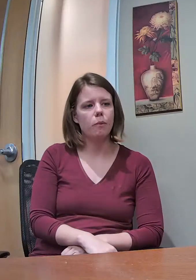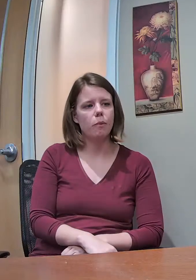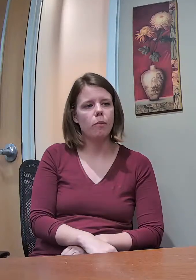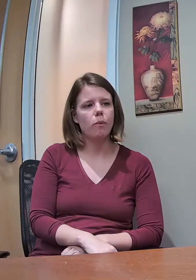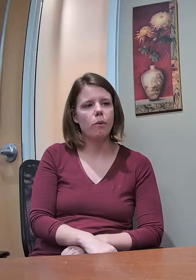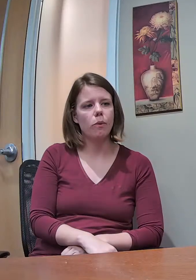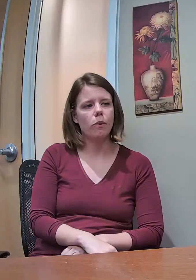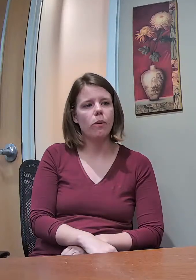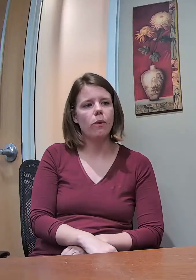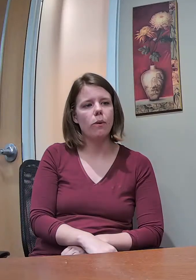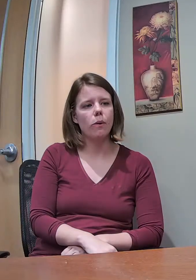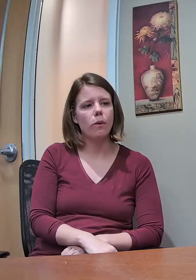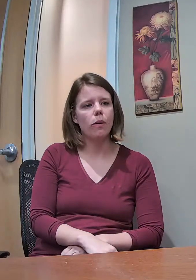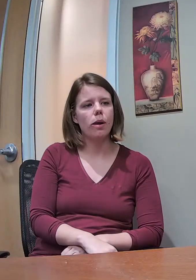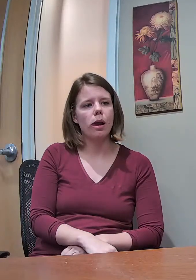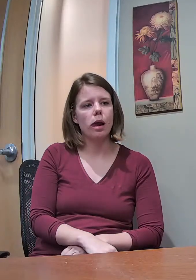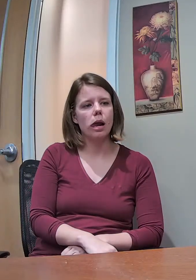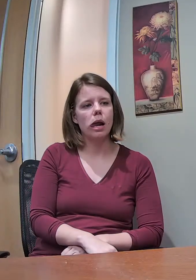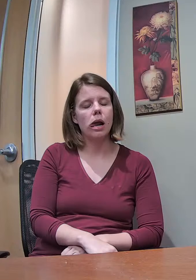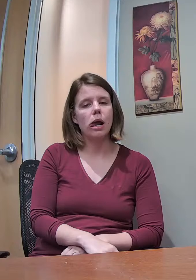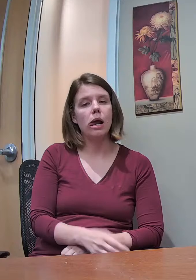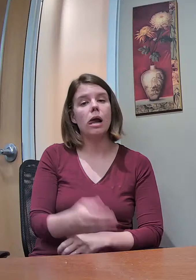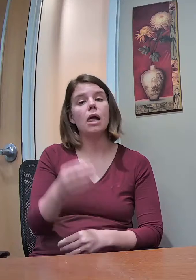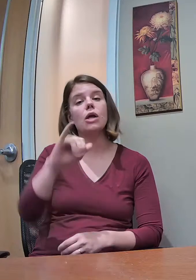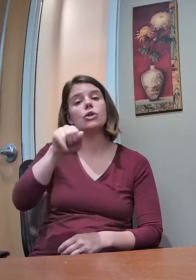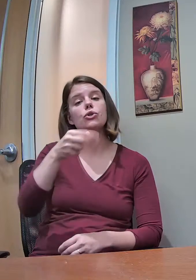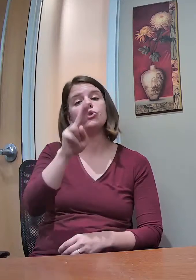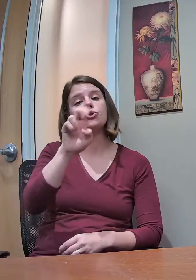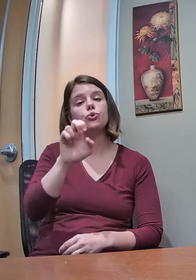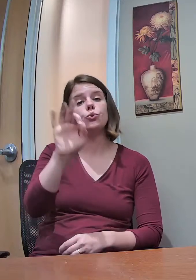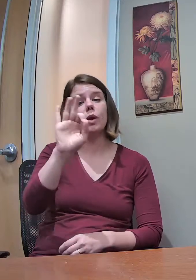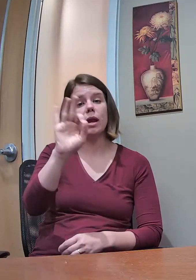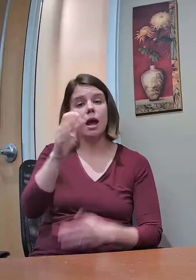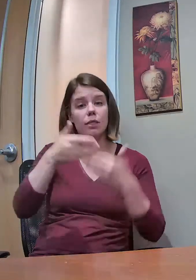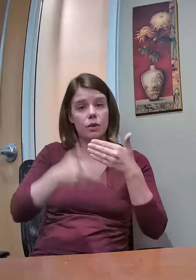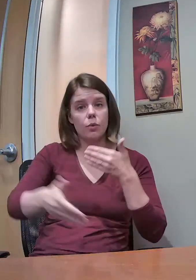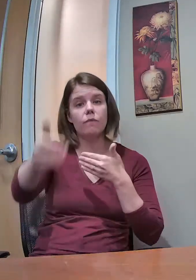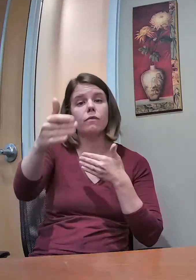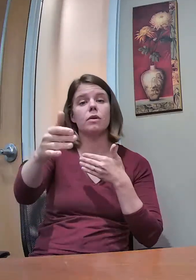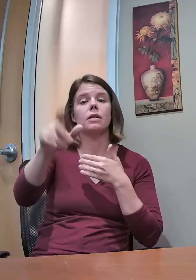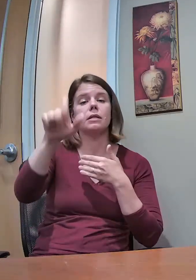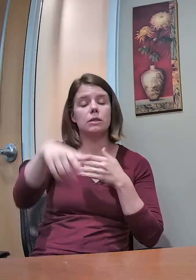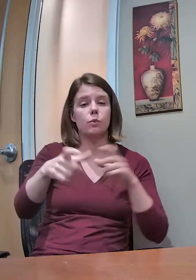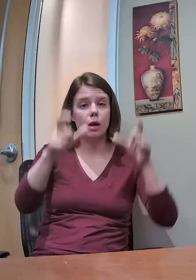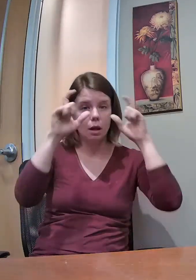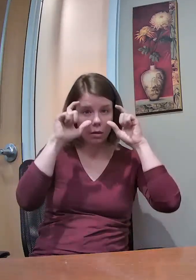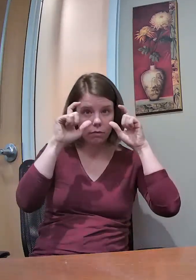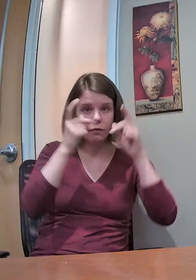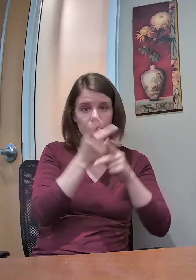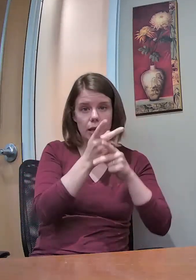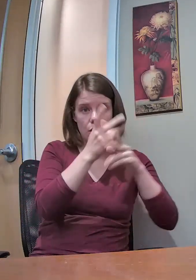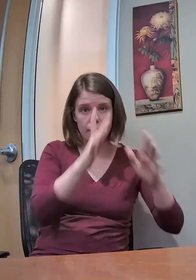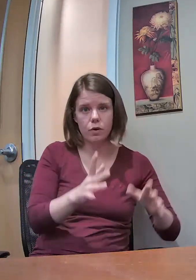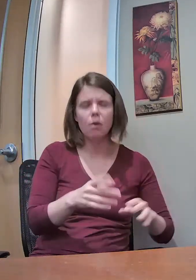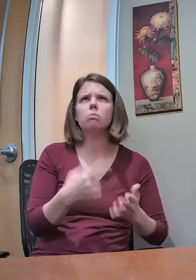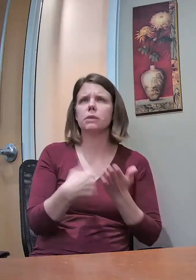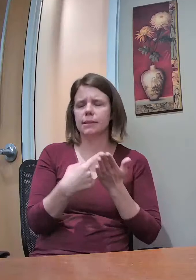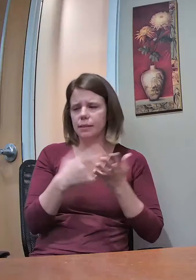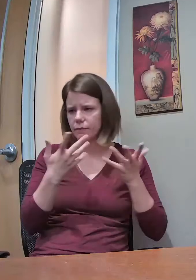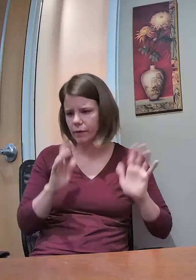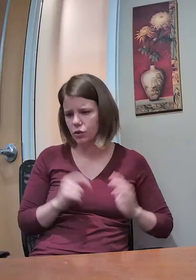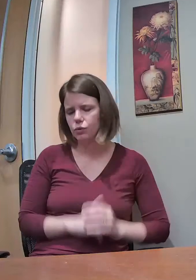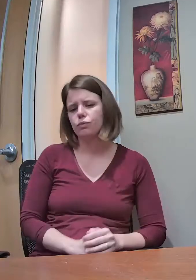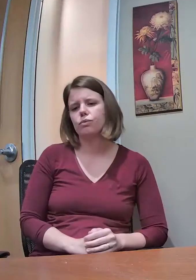Effective 9/21, eye protection must be worn inside unless the caregiver is fully immunized. We've already already talked